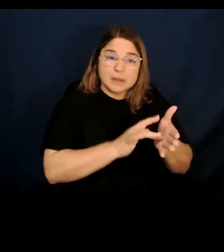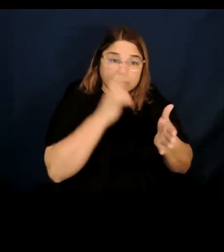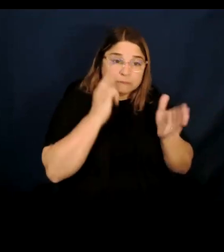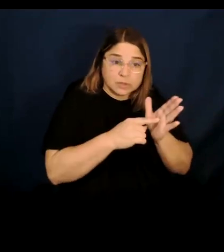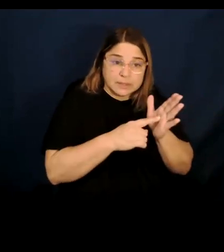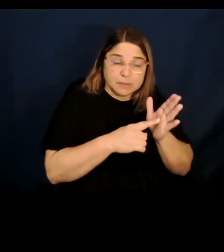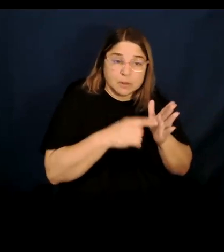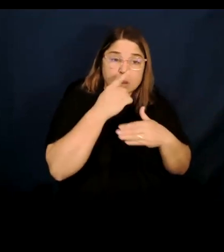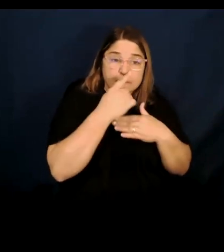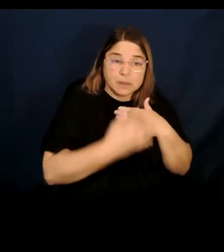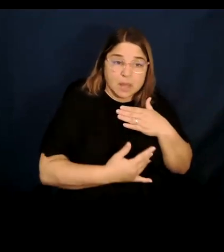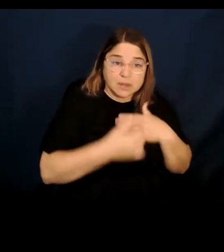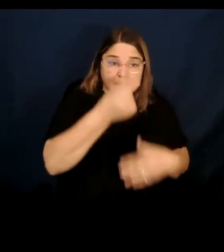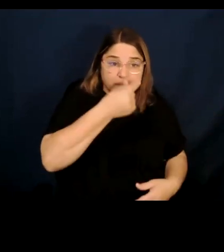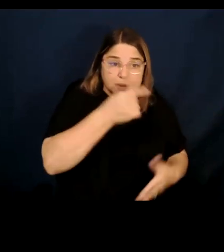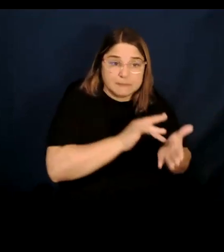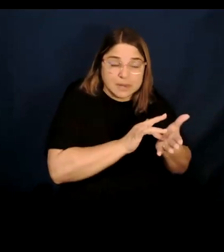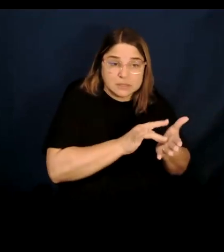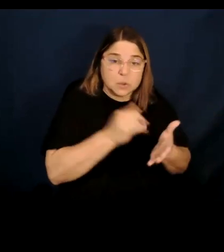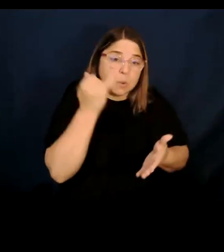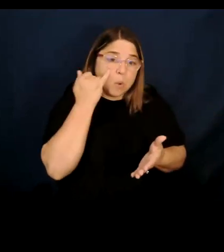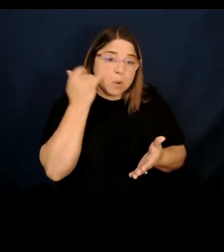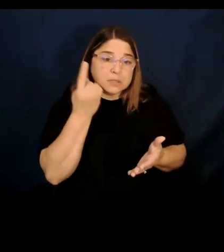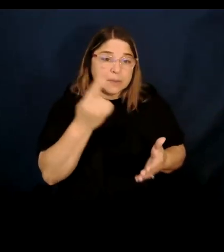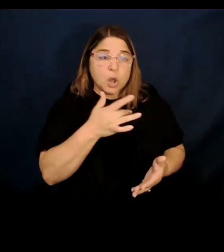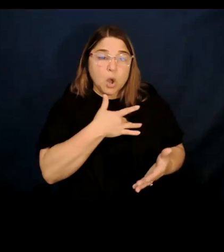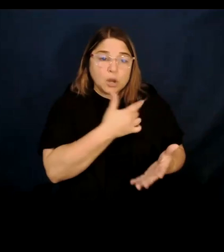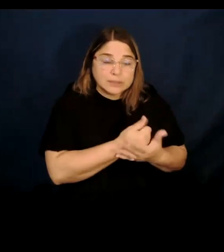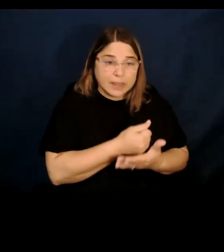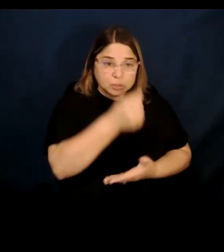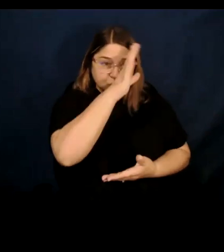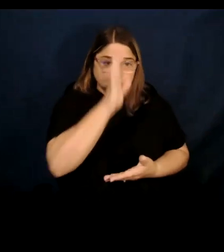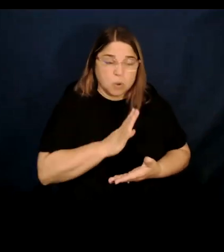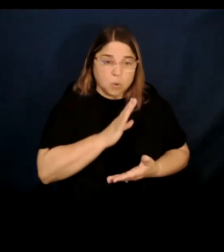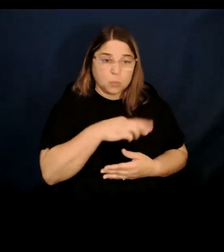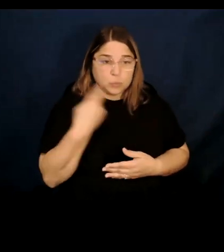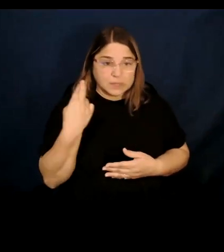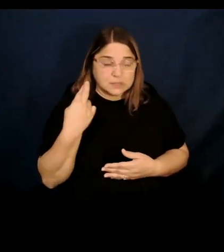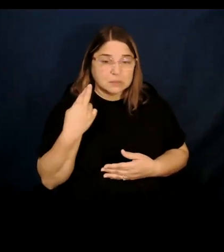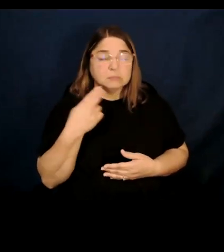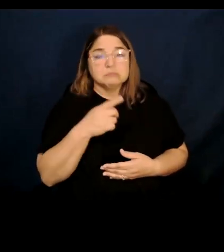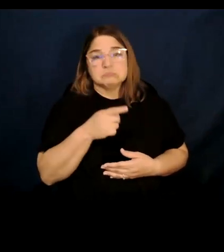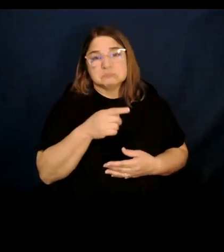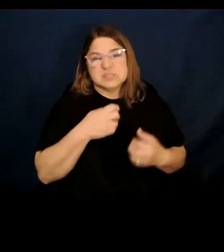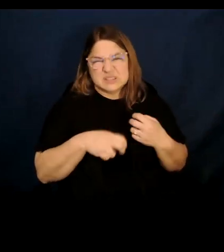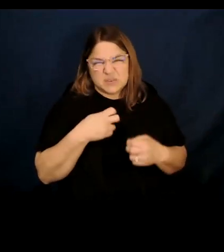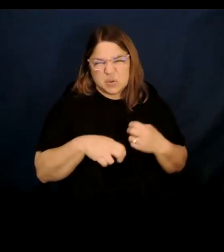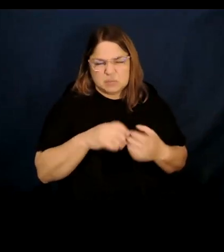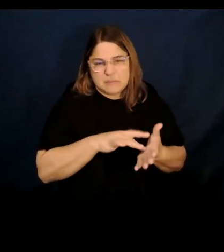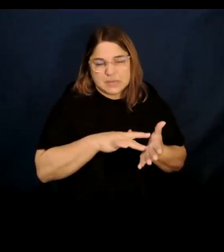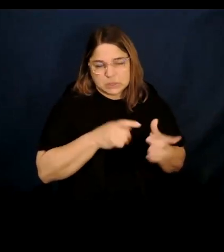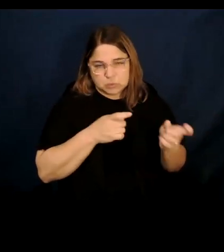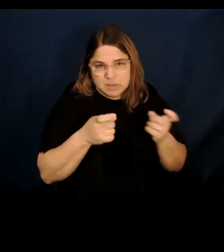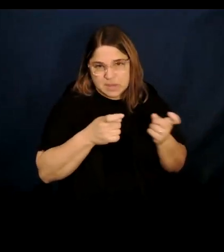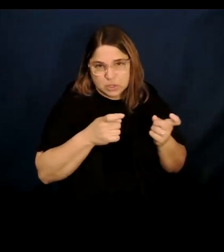thinning, those medications that we would use if someone were at risk for a heart attack or stroke. These are particularly difficult medications to manage,